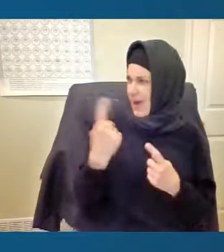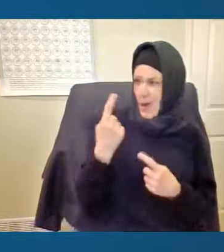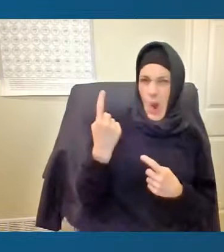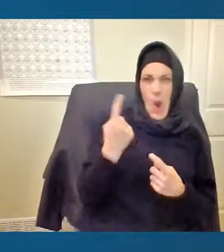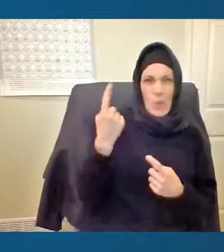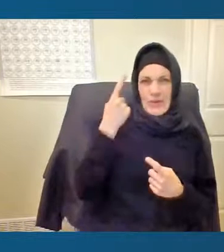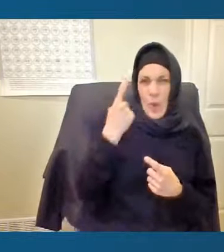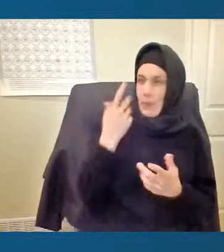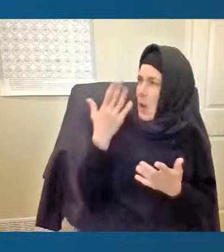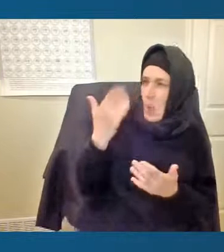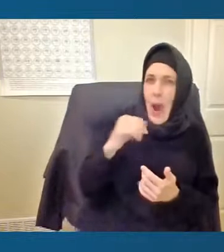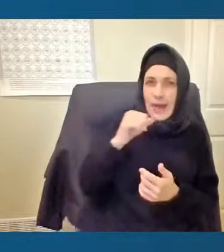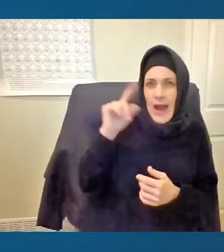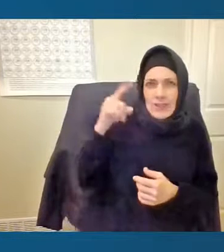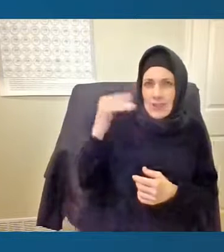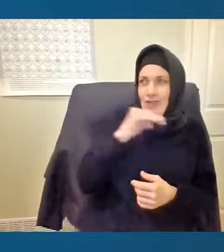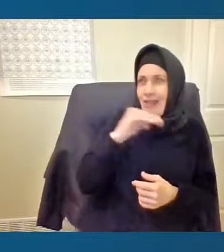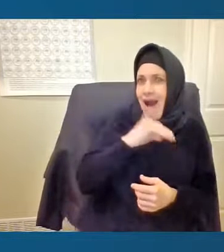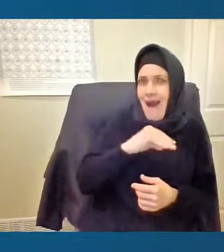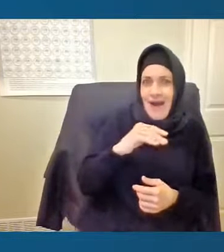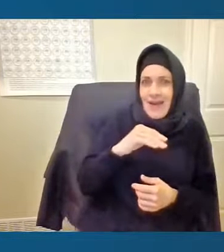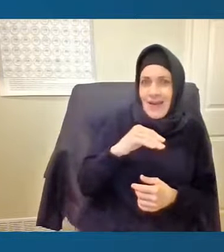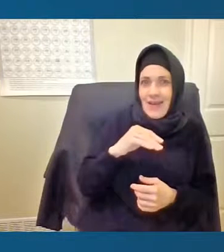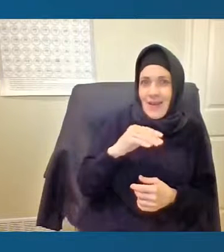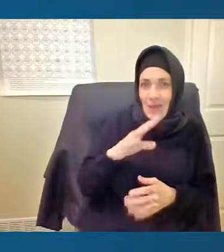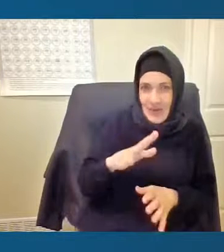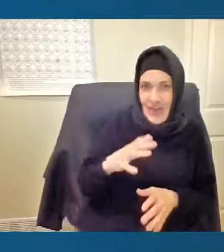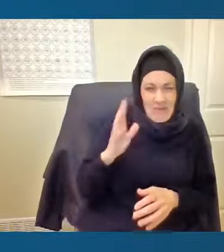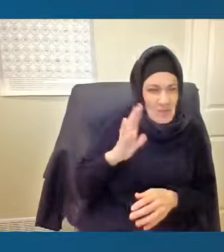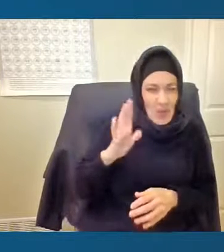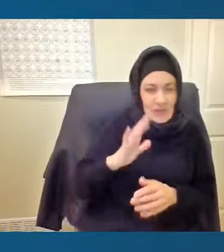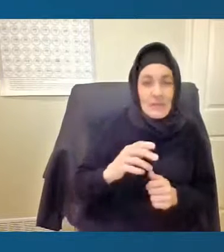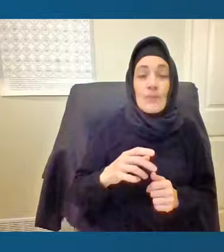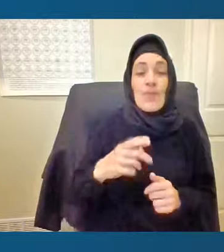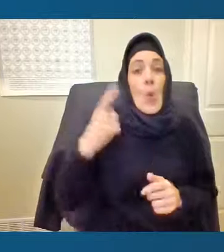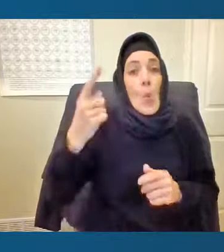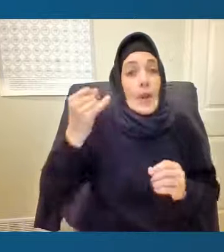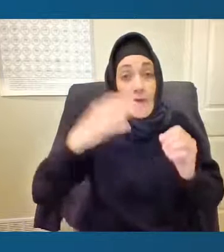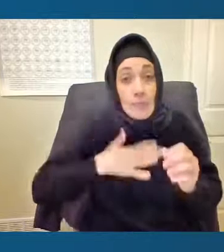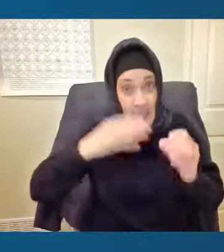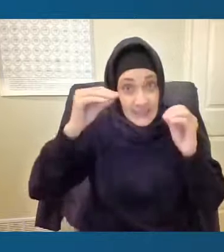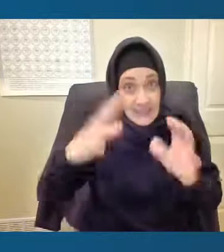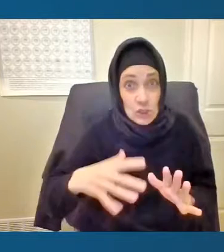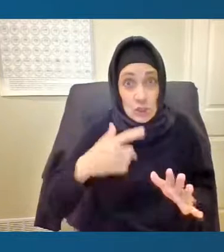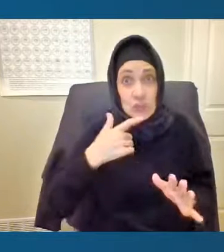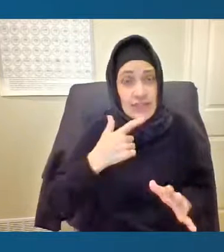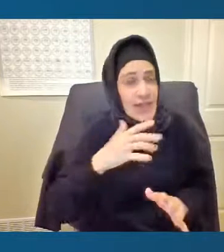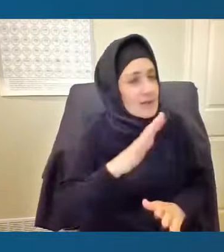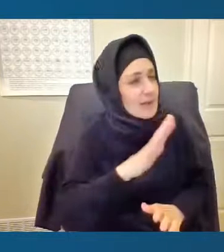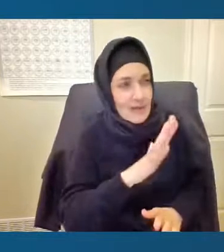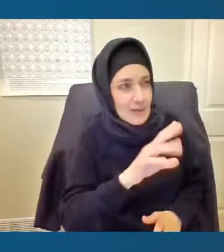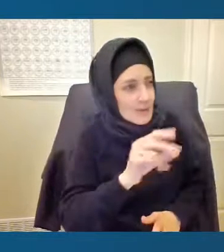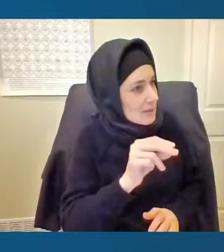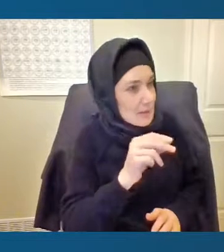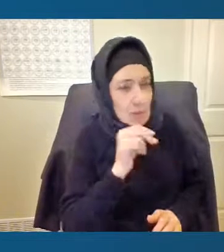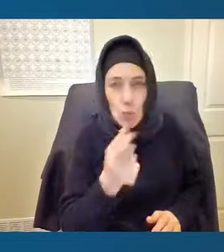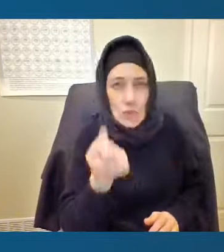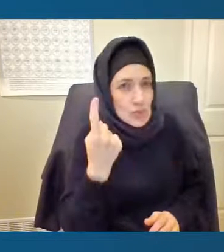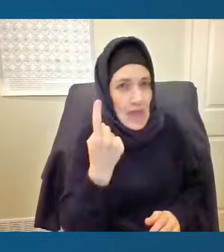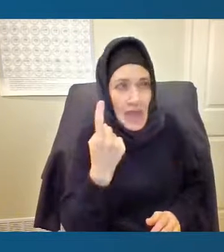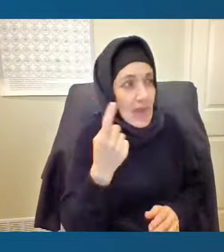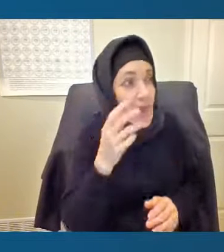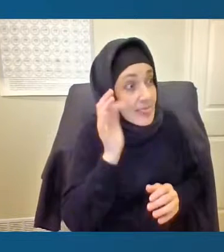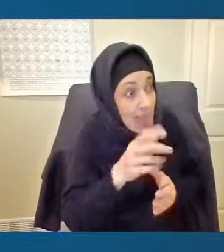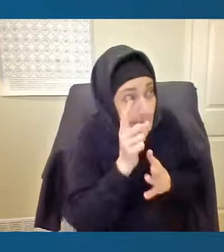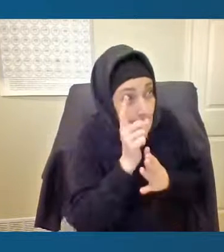up. So one of my teachers, he said it so beautifully. He's like, you don't get it. At that moment, what comes out is what